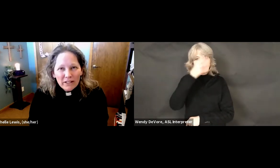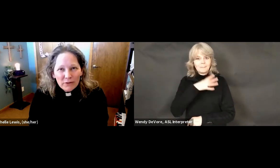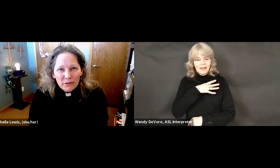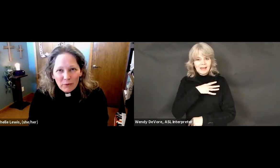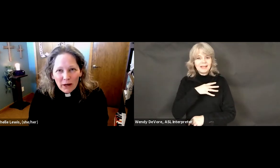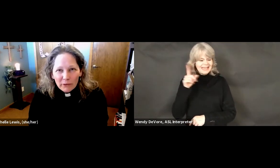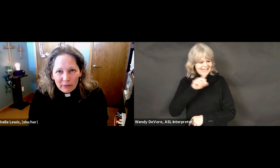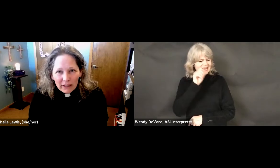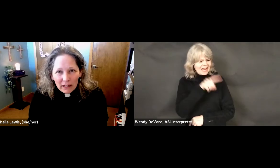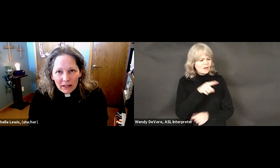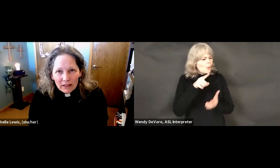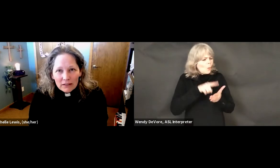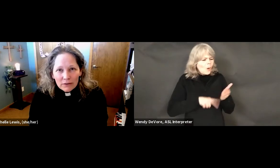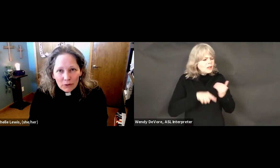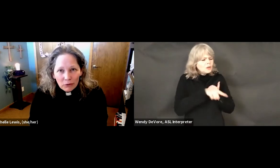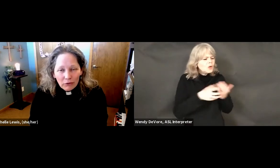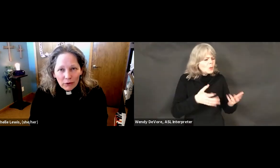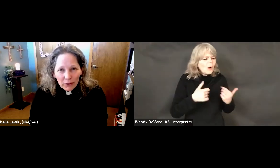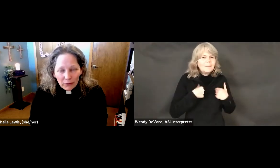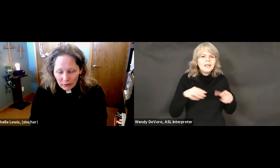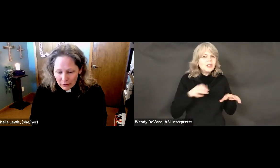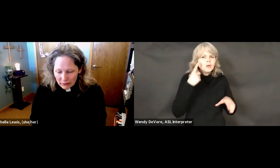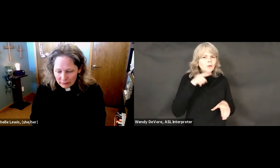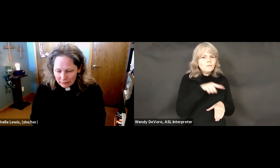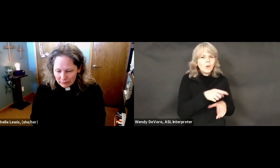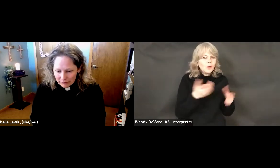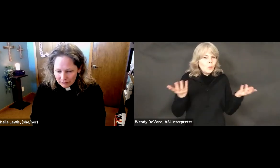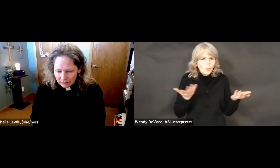What do you want me to do for you?